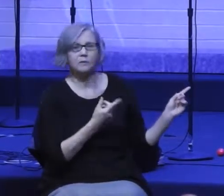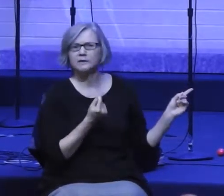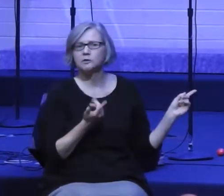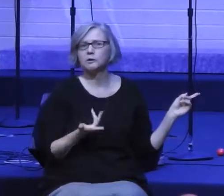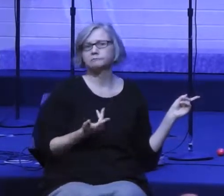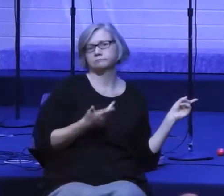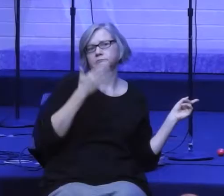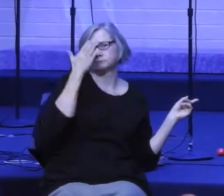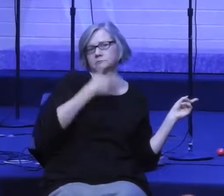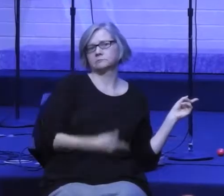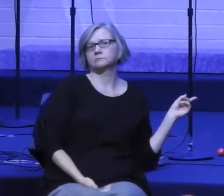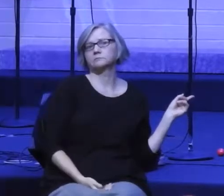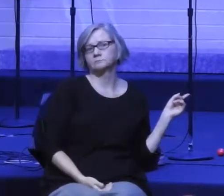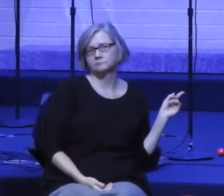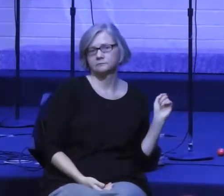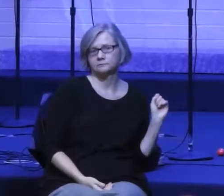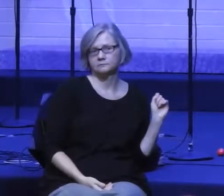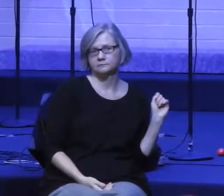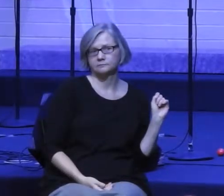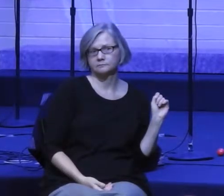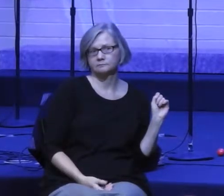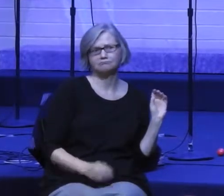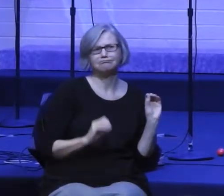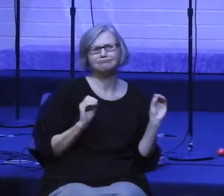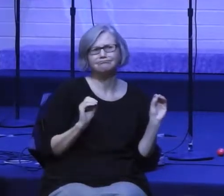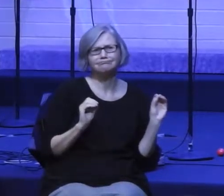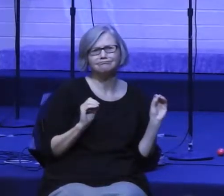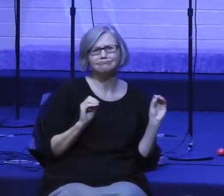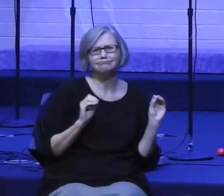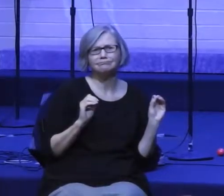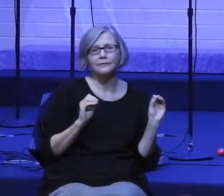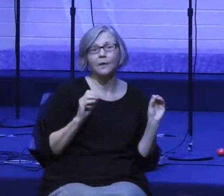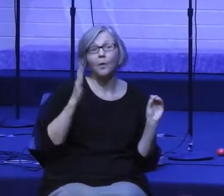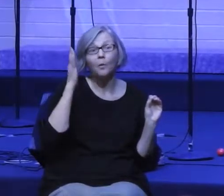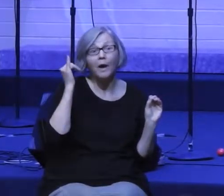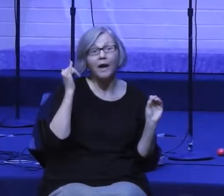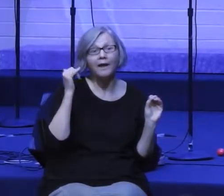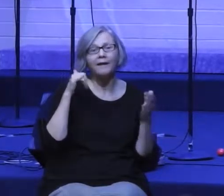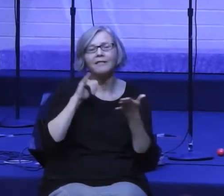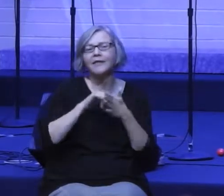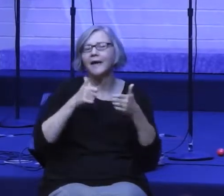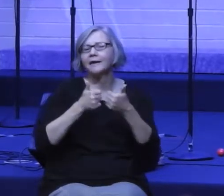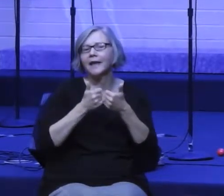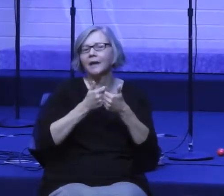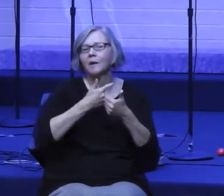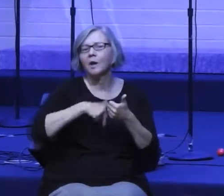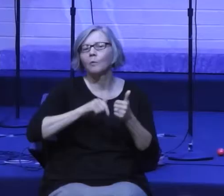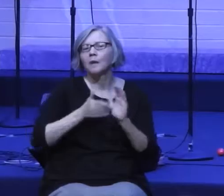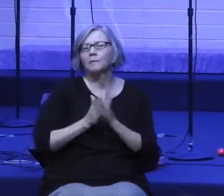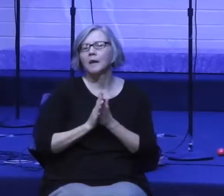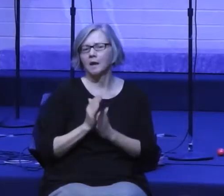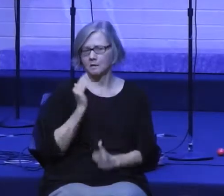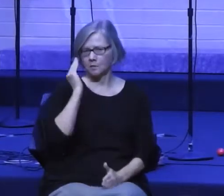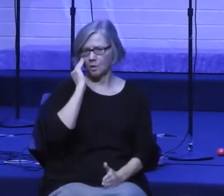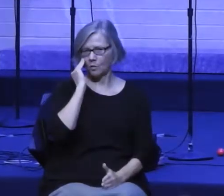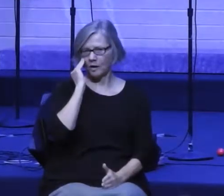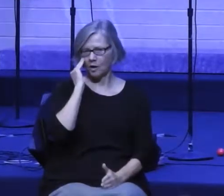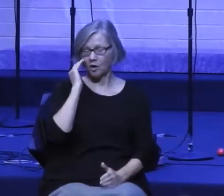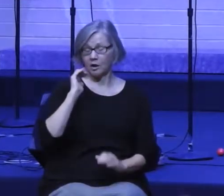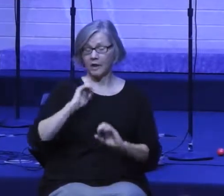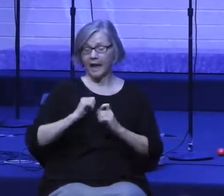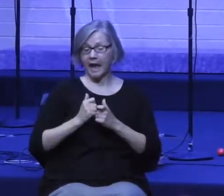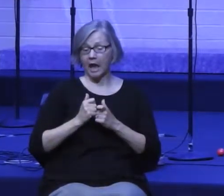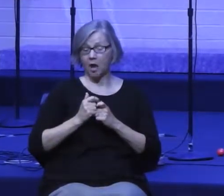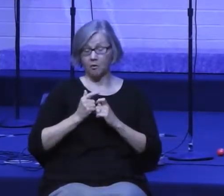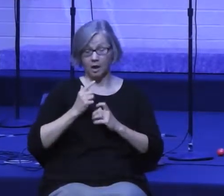know, they're playing 9-ball and the opponent just ran the table 1-8 and there's only 1 ball left on the table. And then the camera switches to the other guy. And what's he